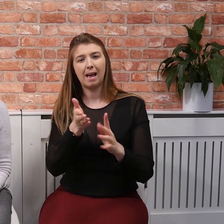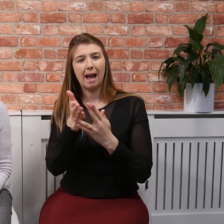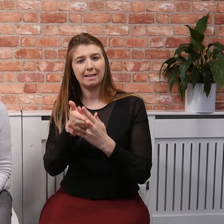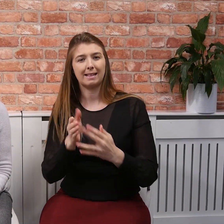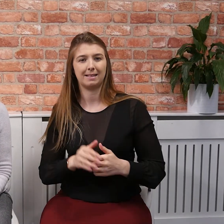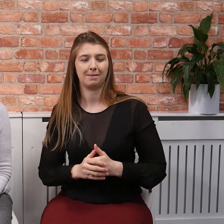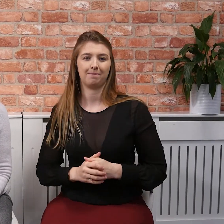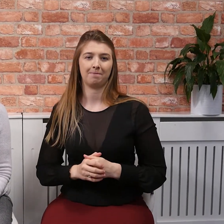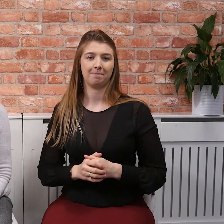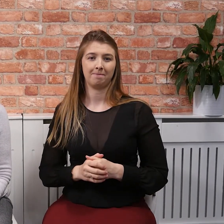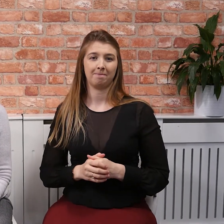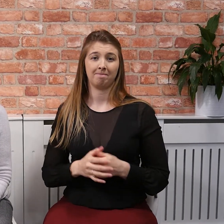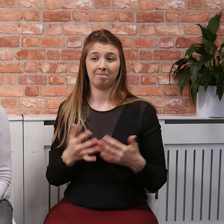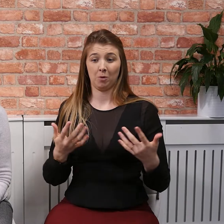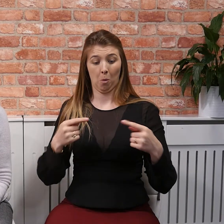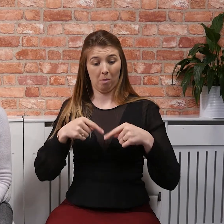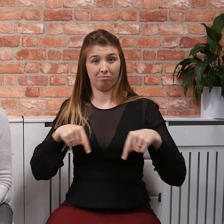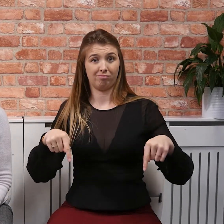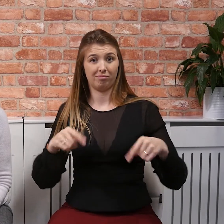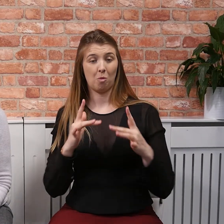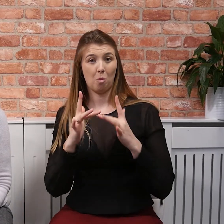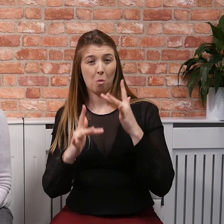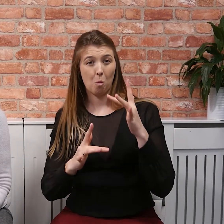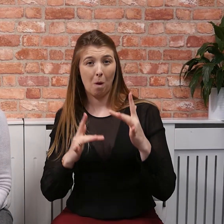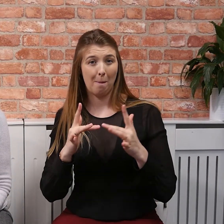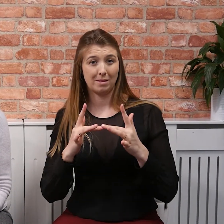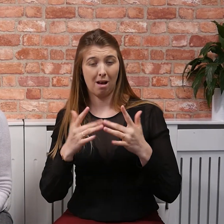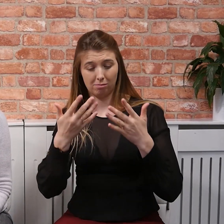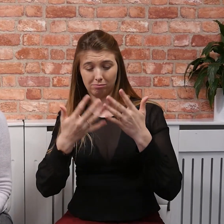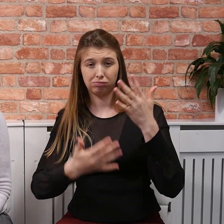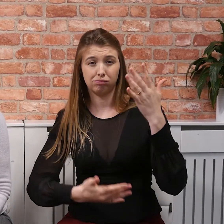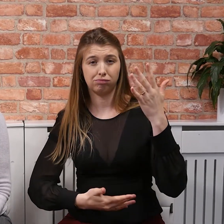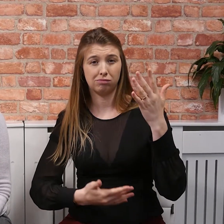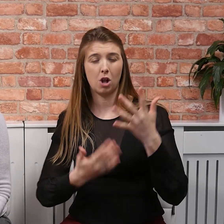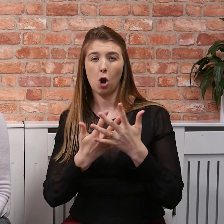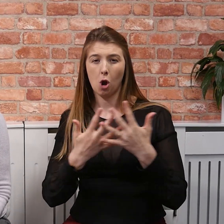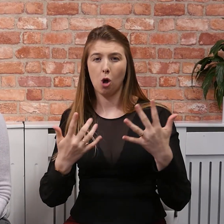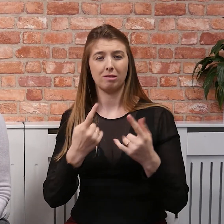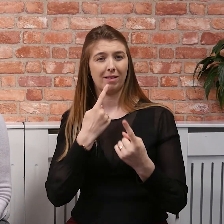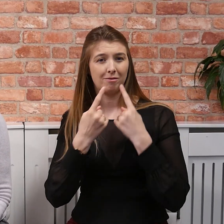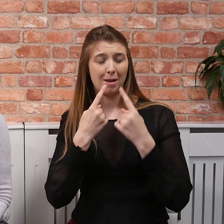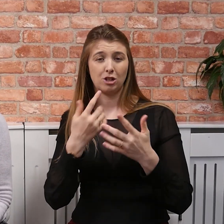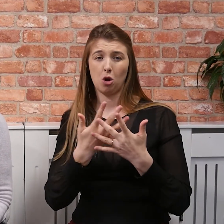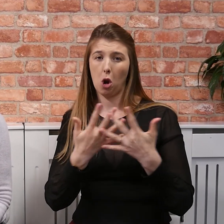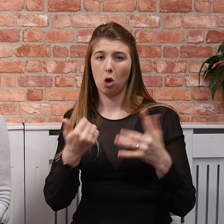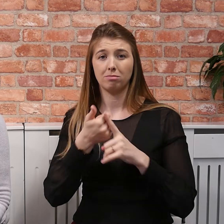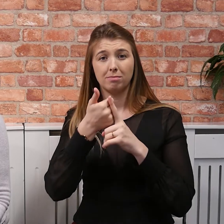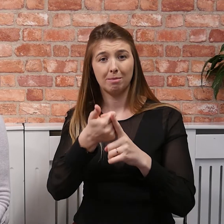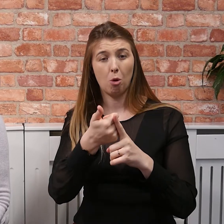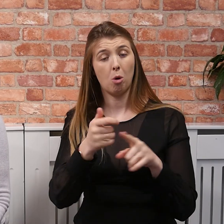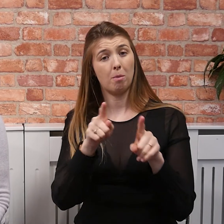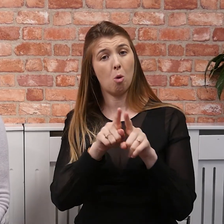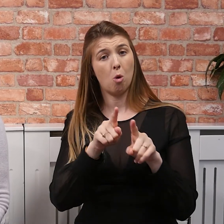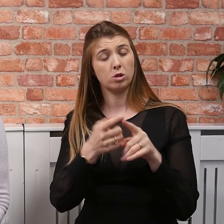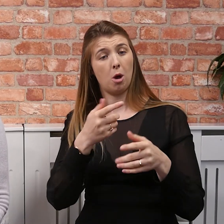So here's our website. We have lots of information and lots of support here, and also lots of stories